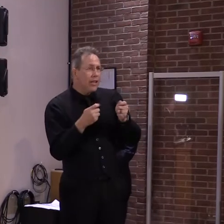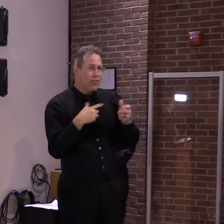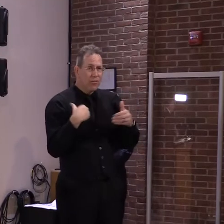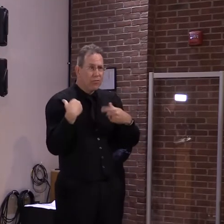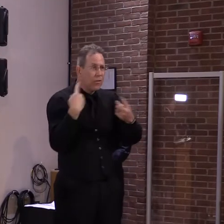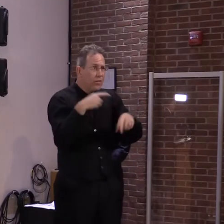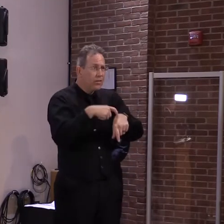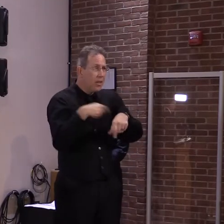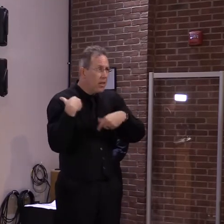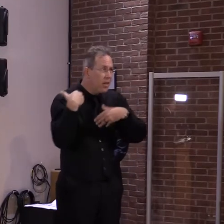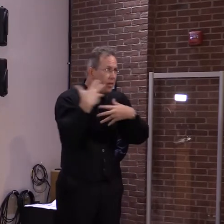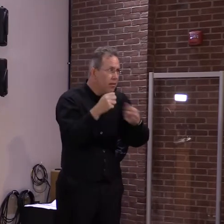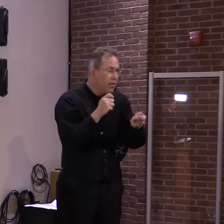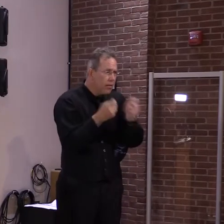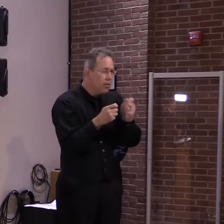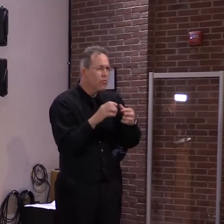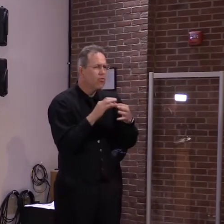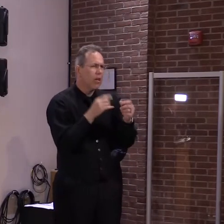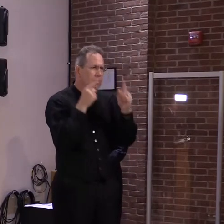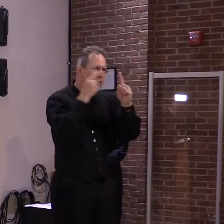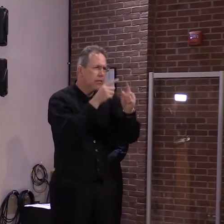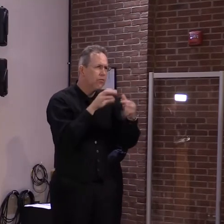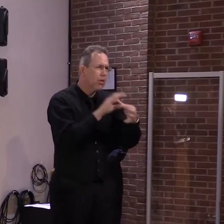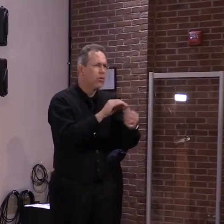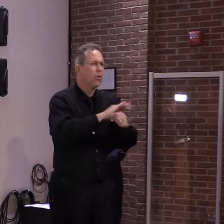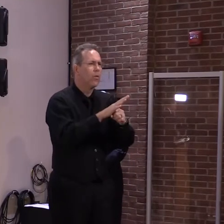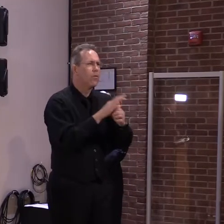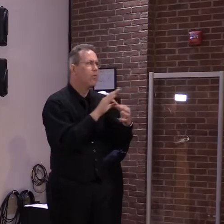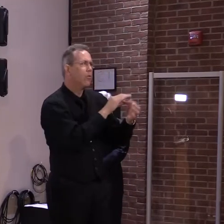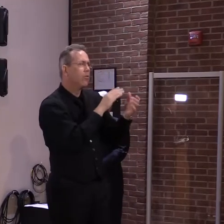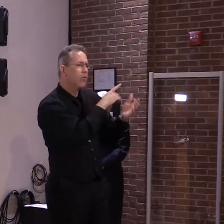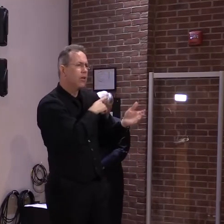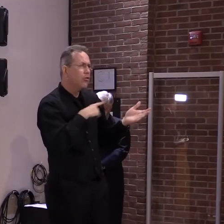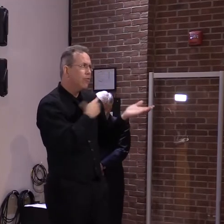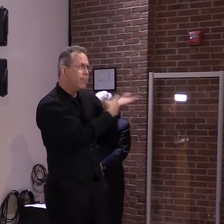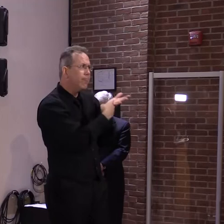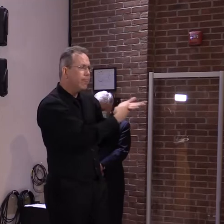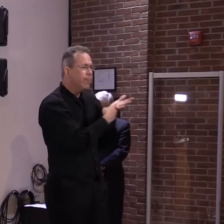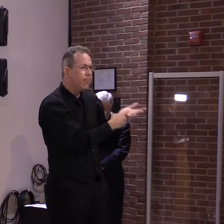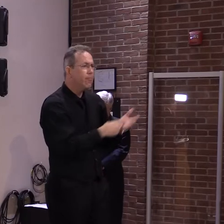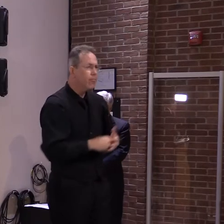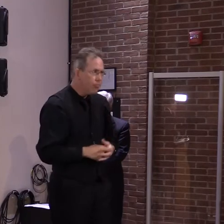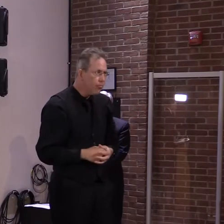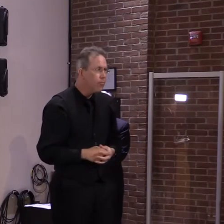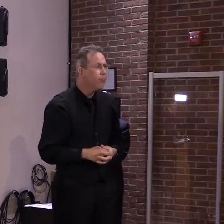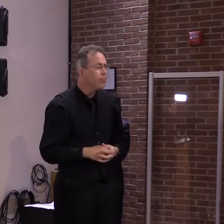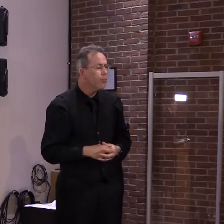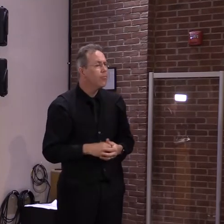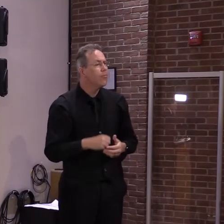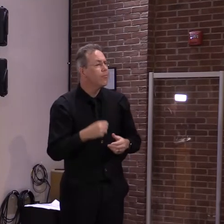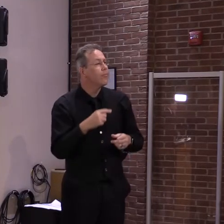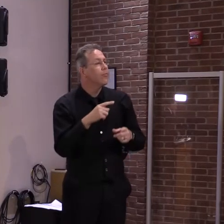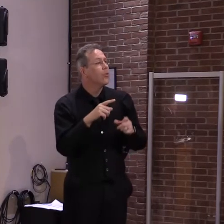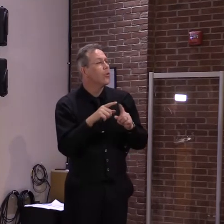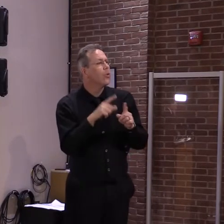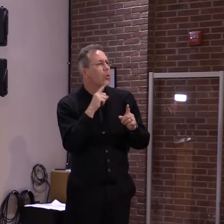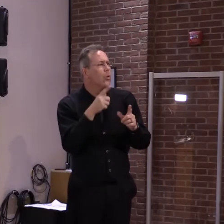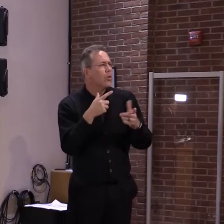what we've asked for as well. But they're the ones that made the statement about focusing on COVID-related issues.